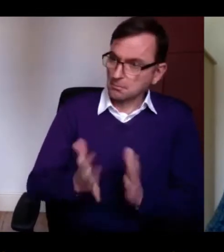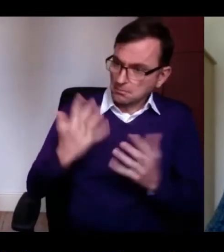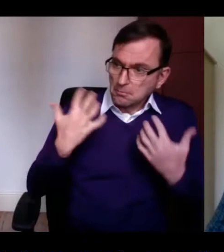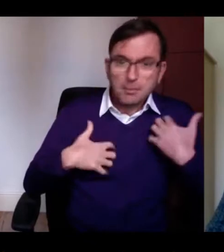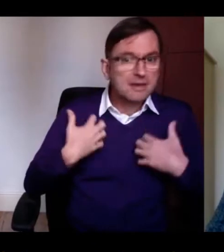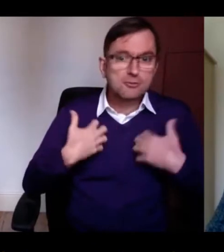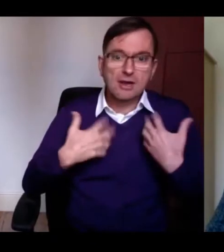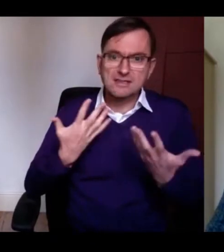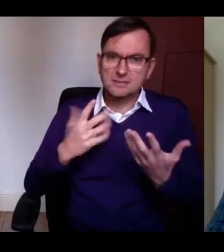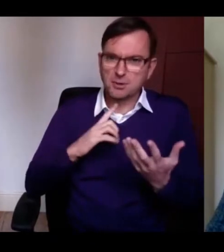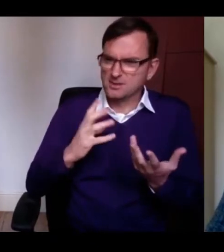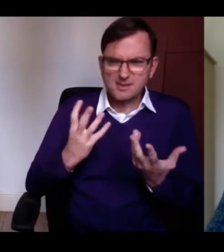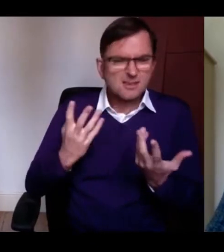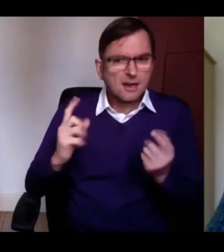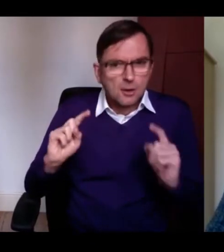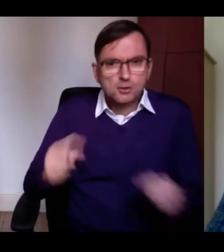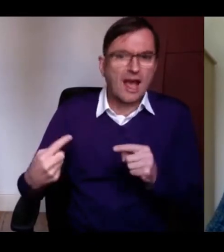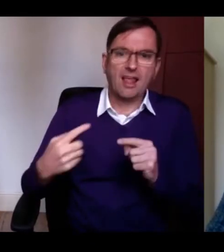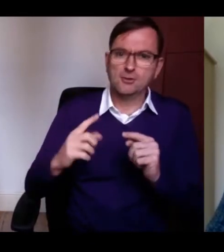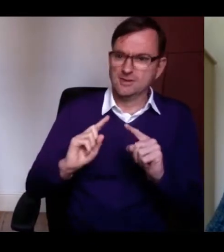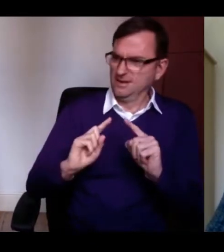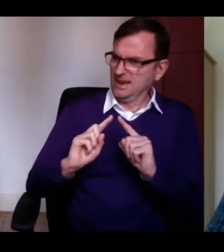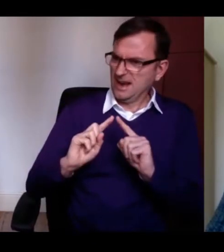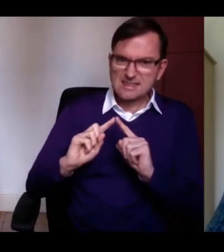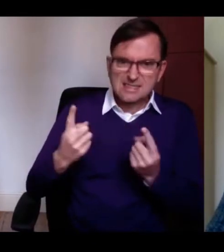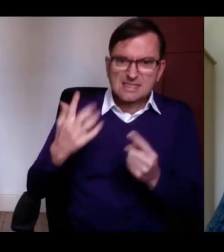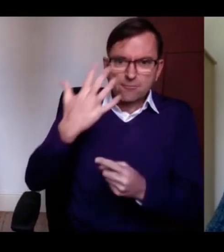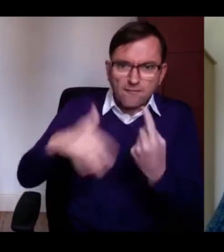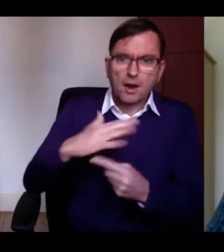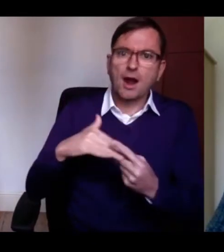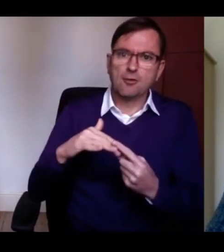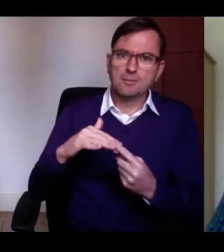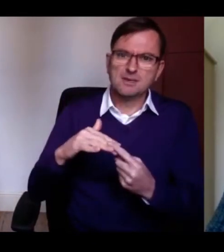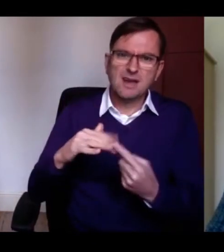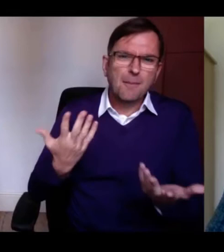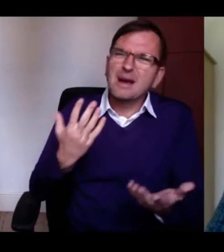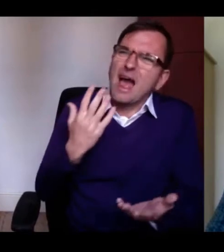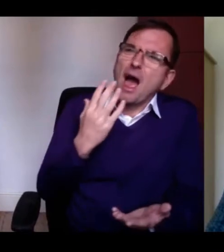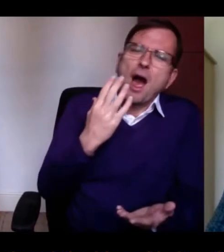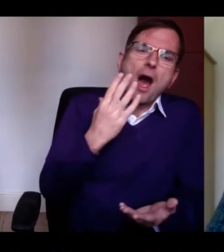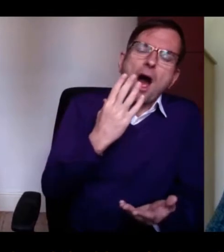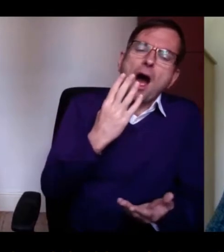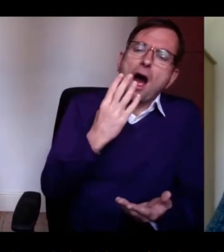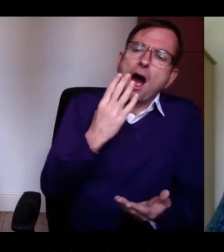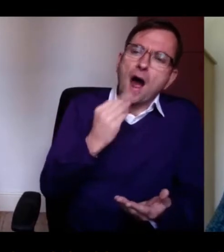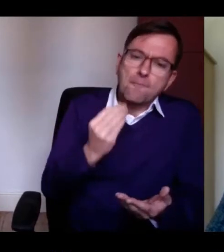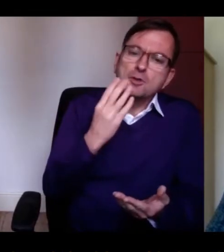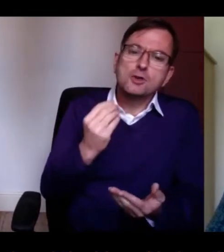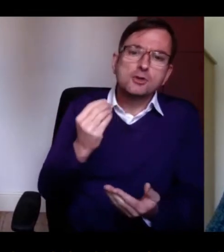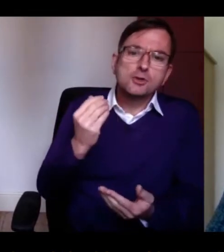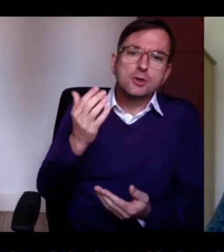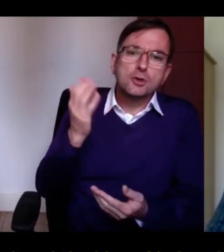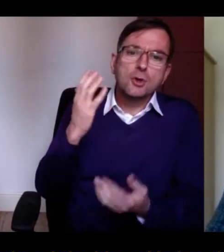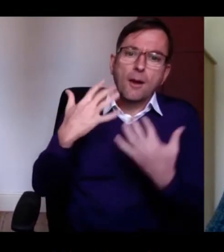do something. So we wanted to show that. I think they wanted to see me, and I enjoyed the idea of being